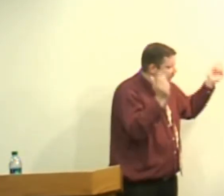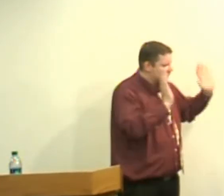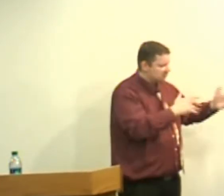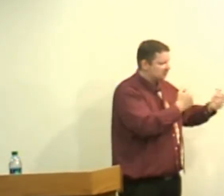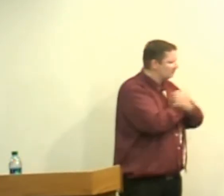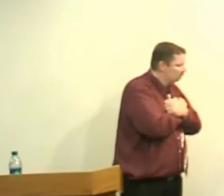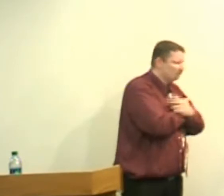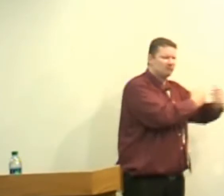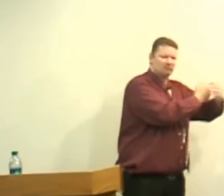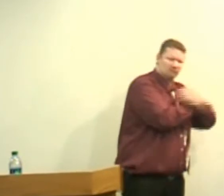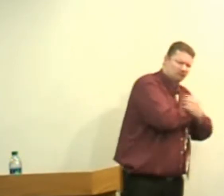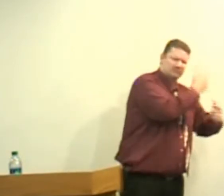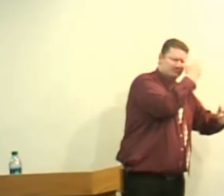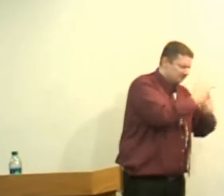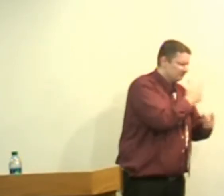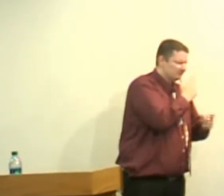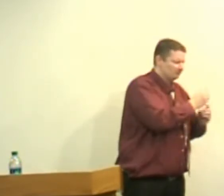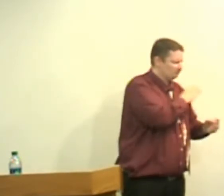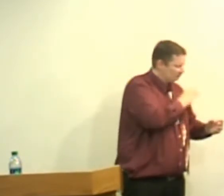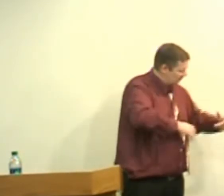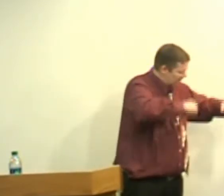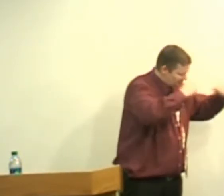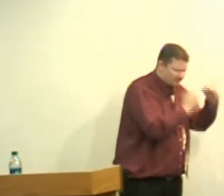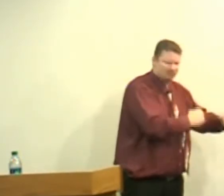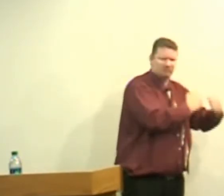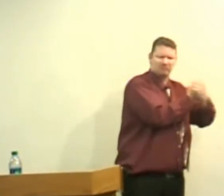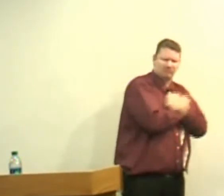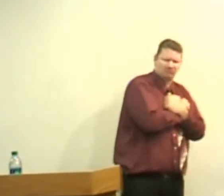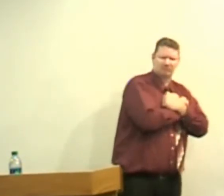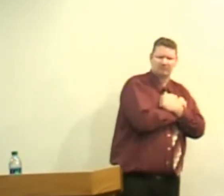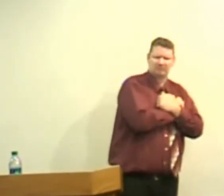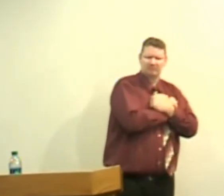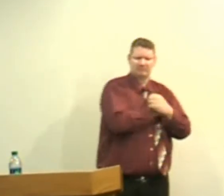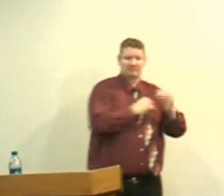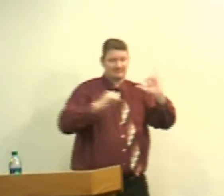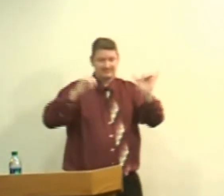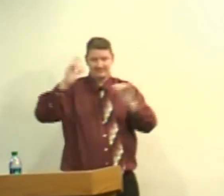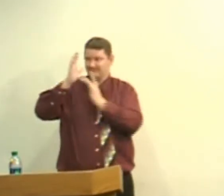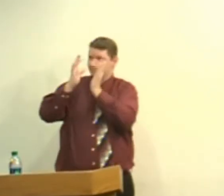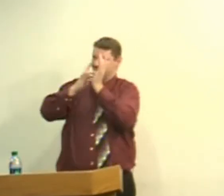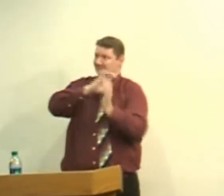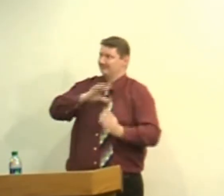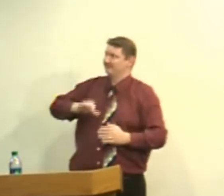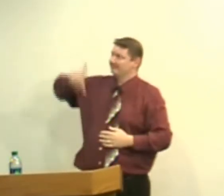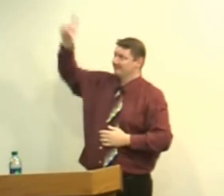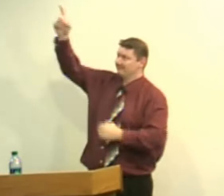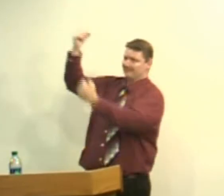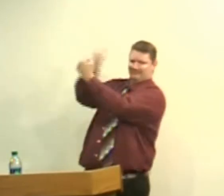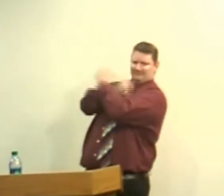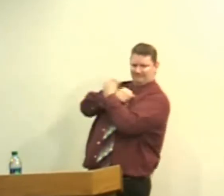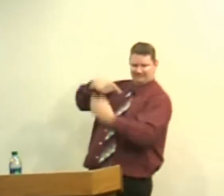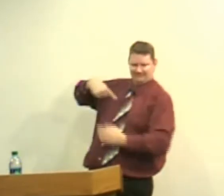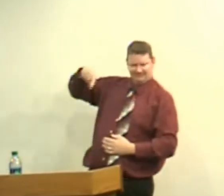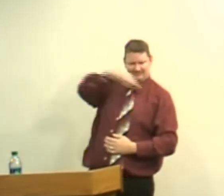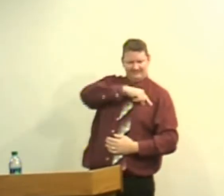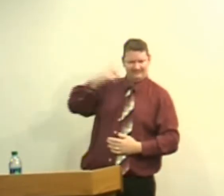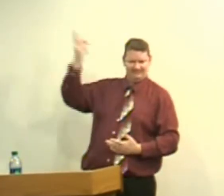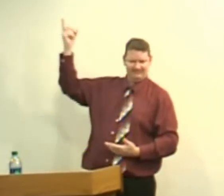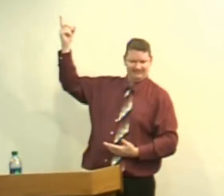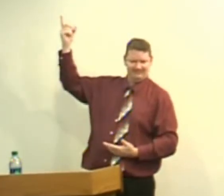You know, to have discussion, to speak of this with the person, you know, brothers and sisters of Christ. To speak to God of these things, and